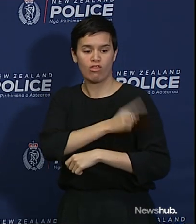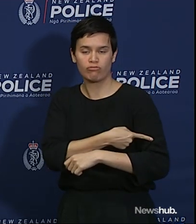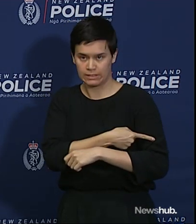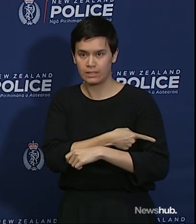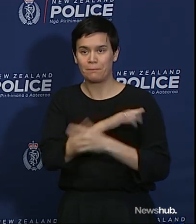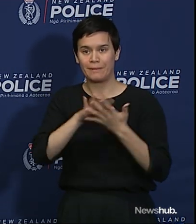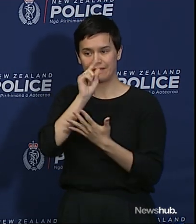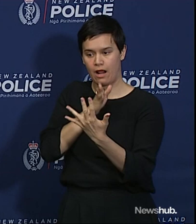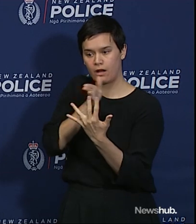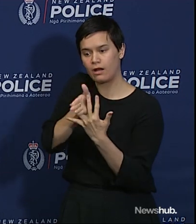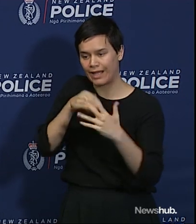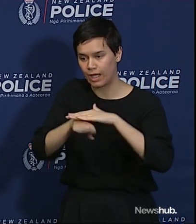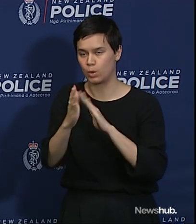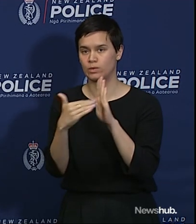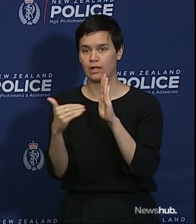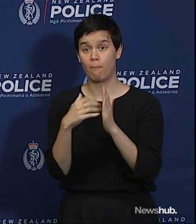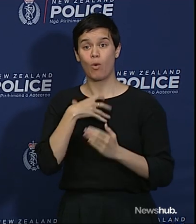about this is available on